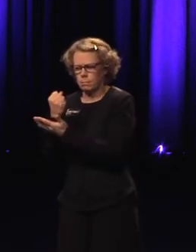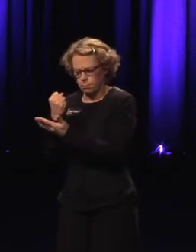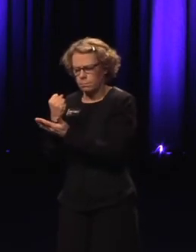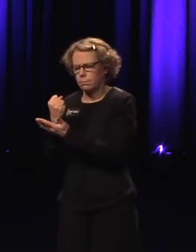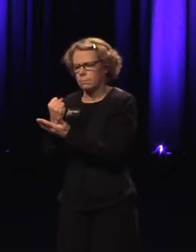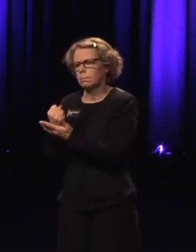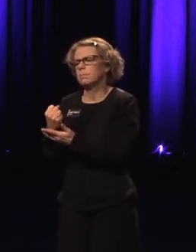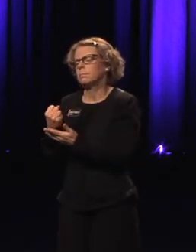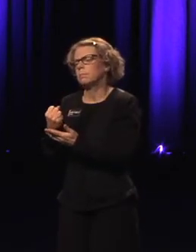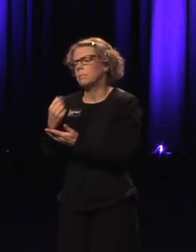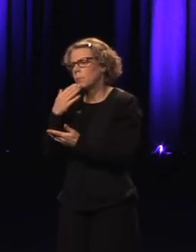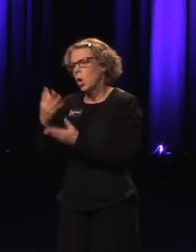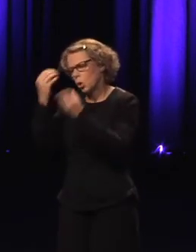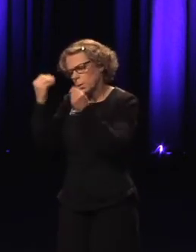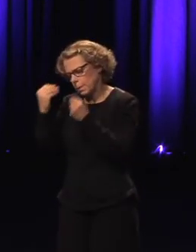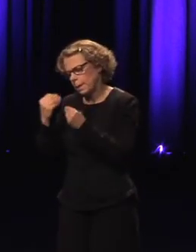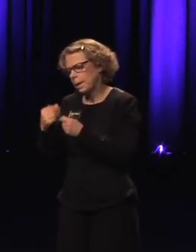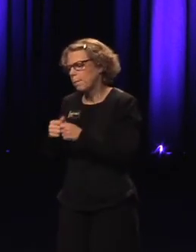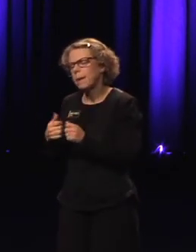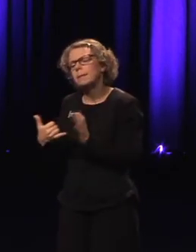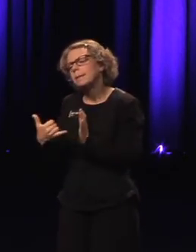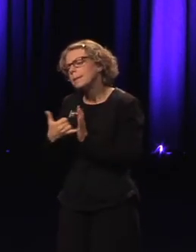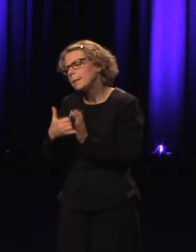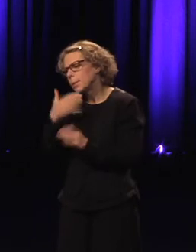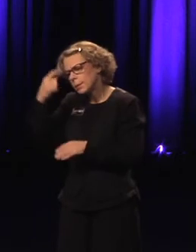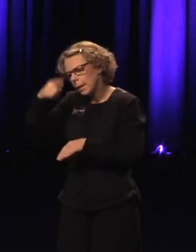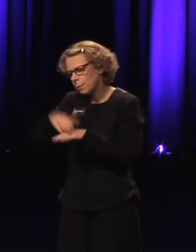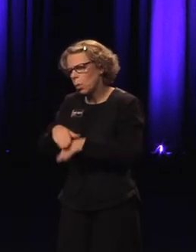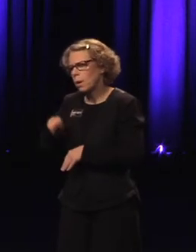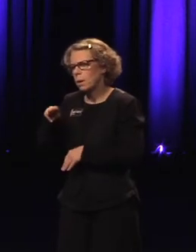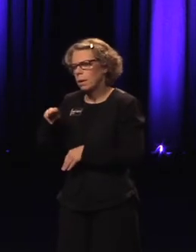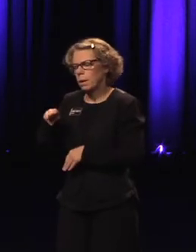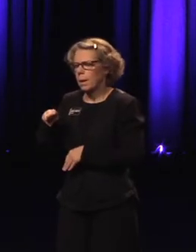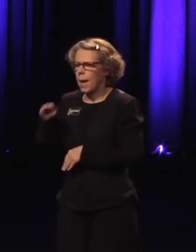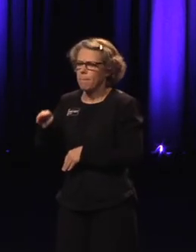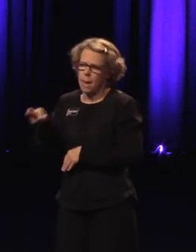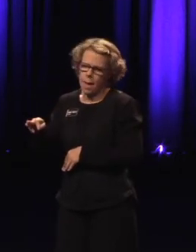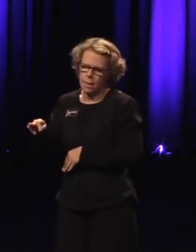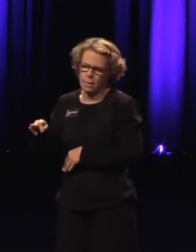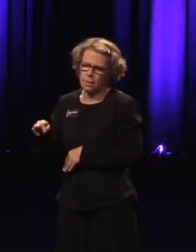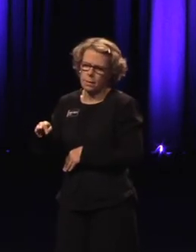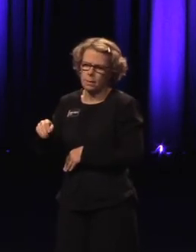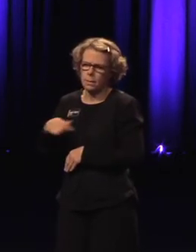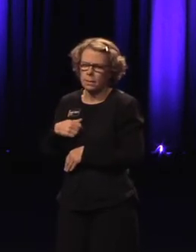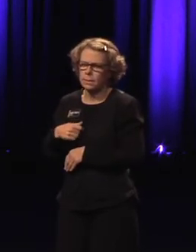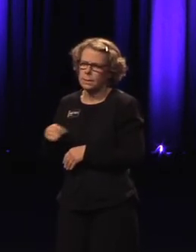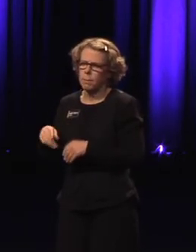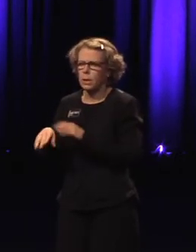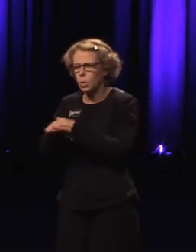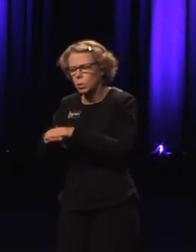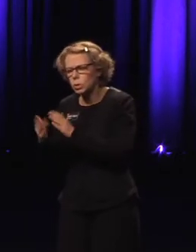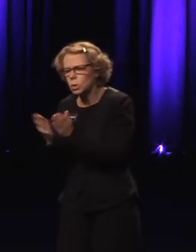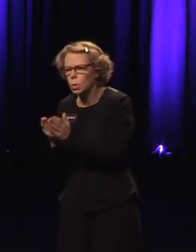education, but it did not include the human rights requirement that primary schooling